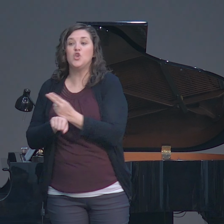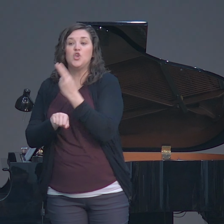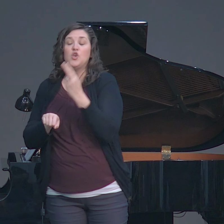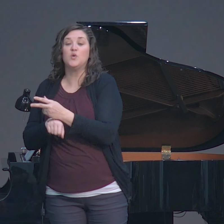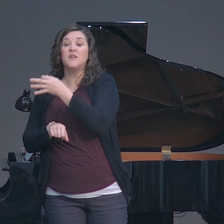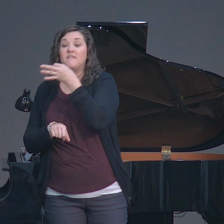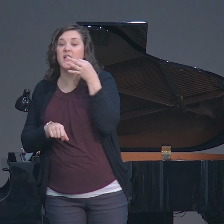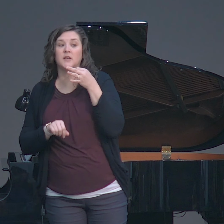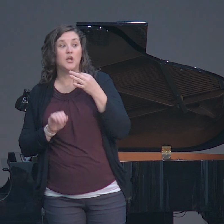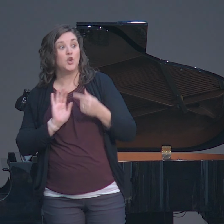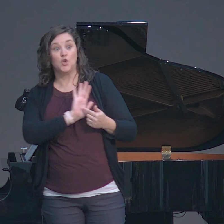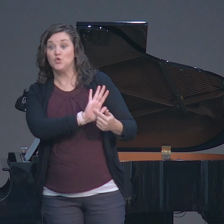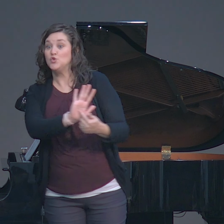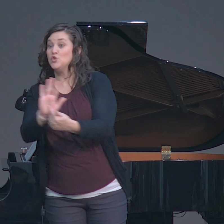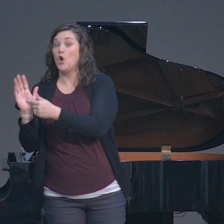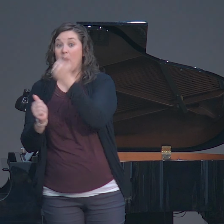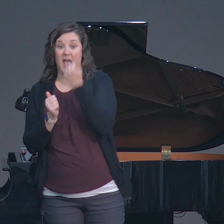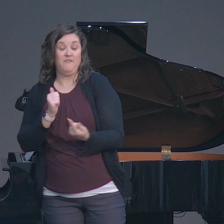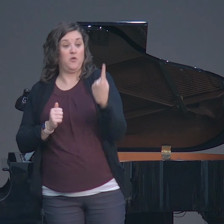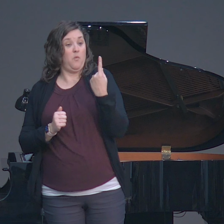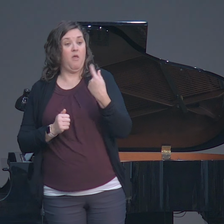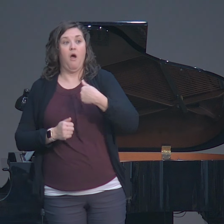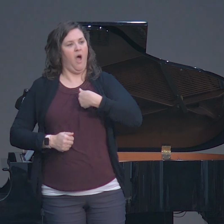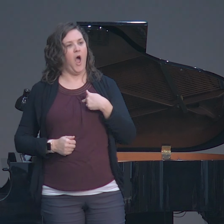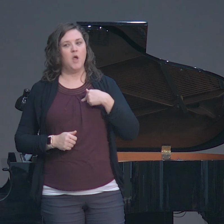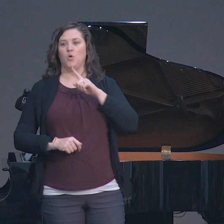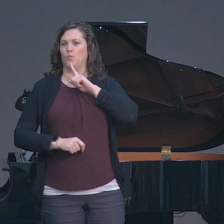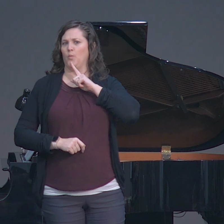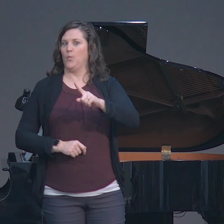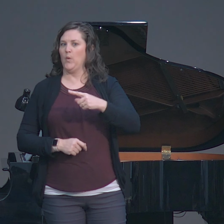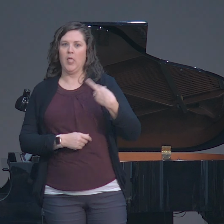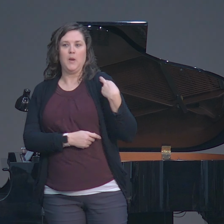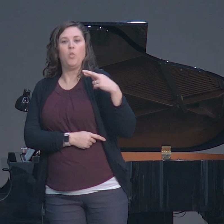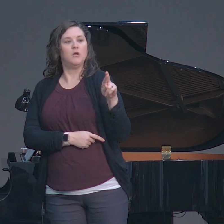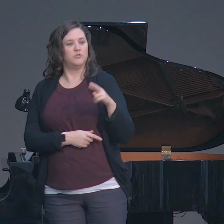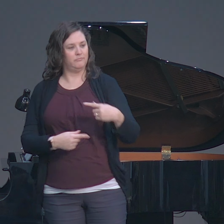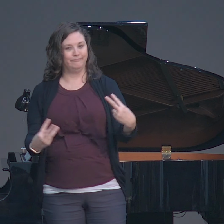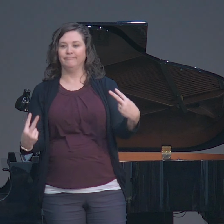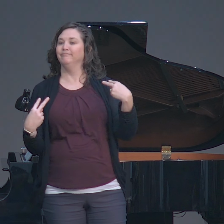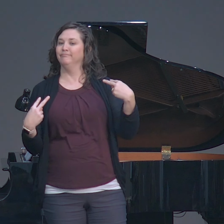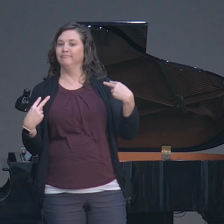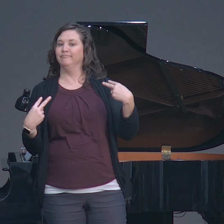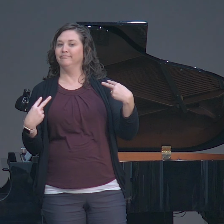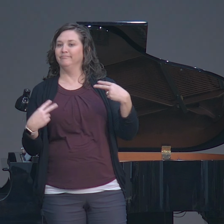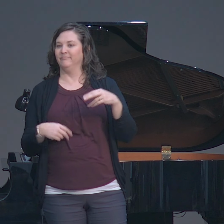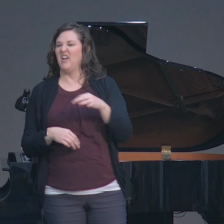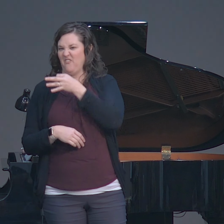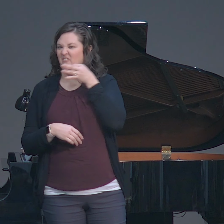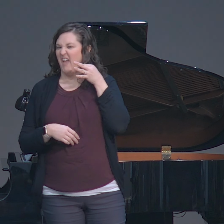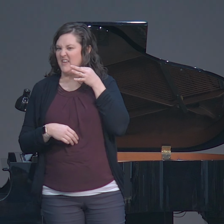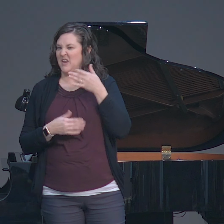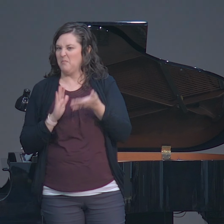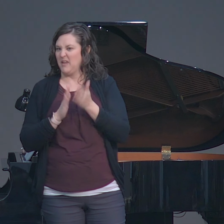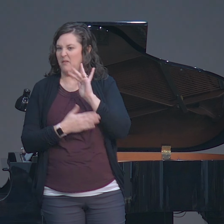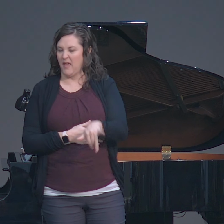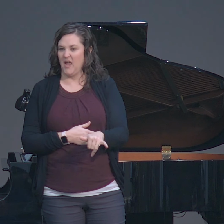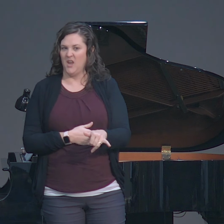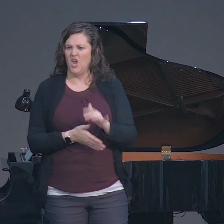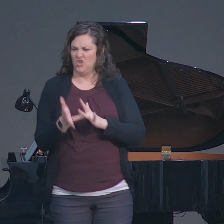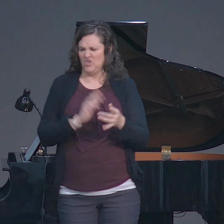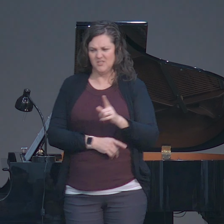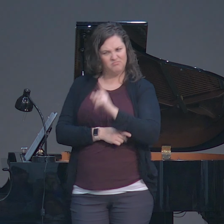just how religious they were. And in his teaching, Jesus rebuked this kind